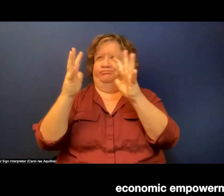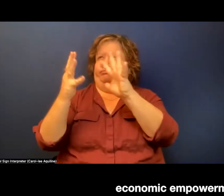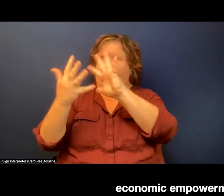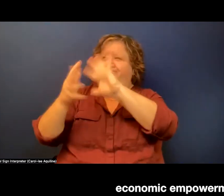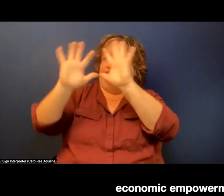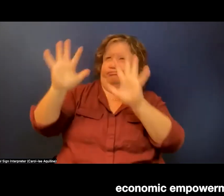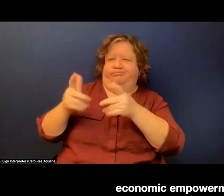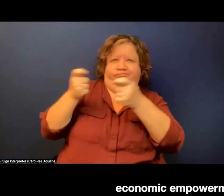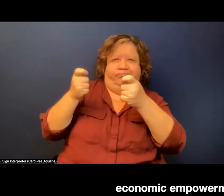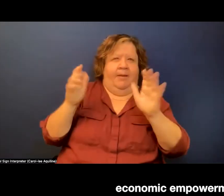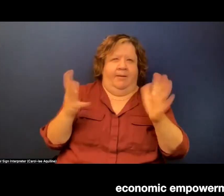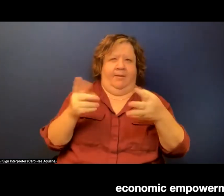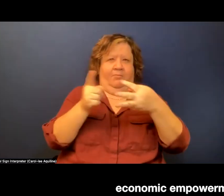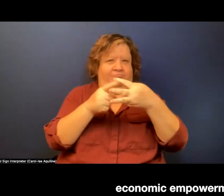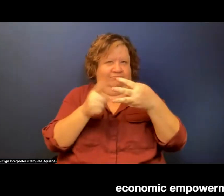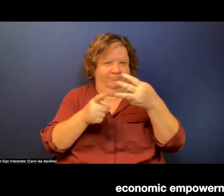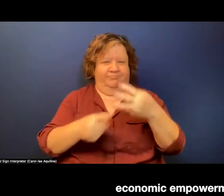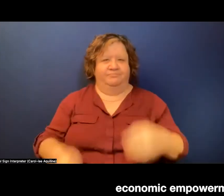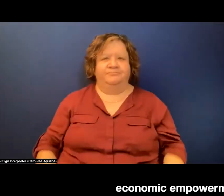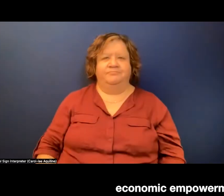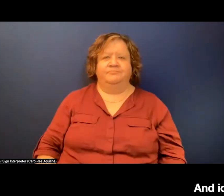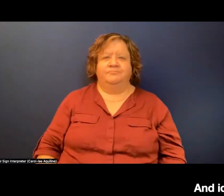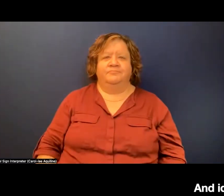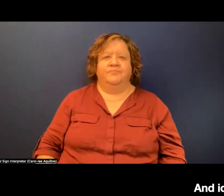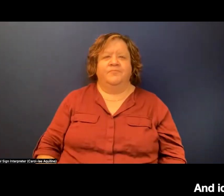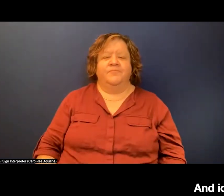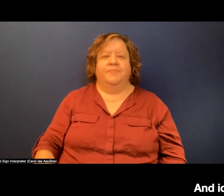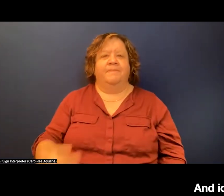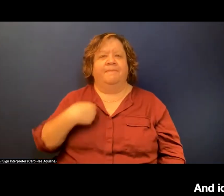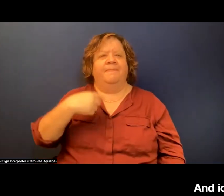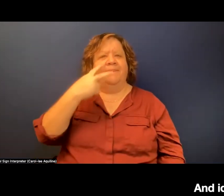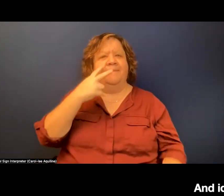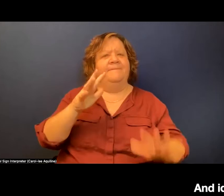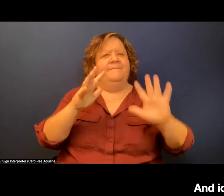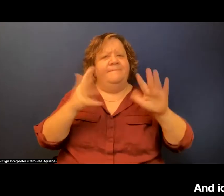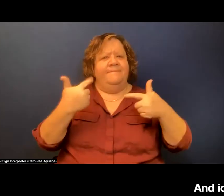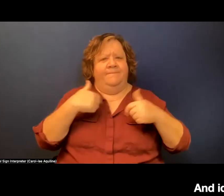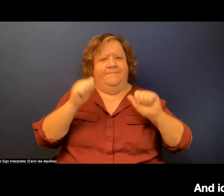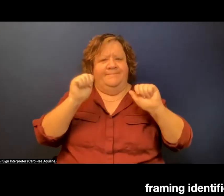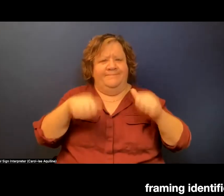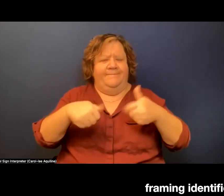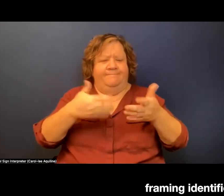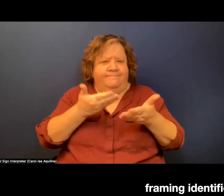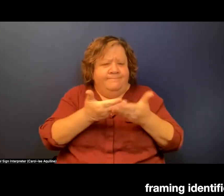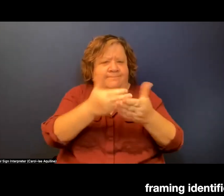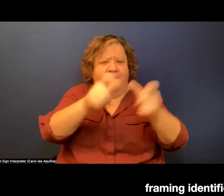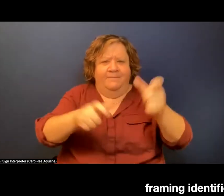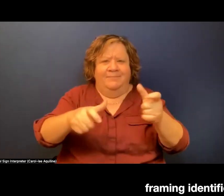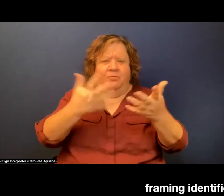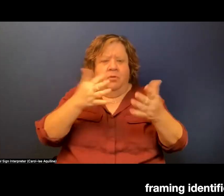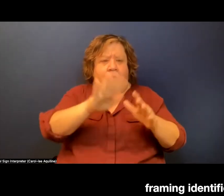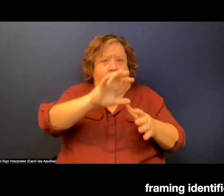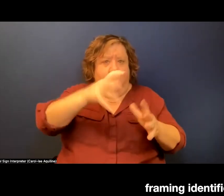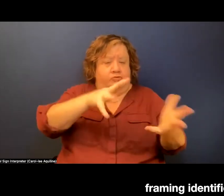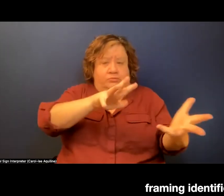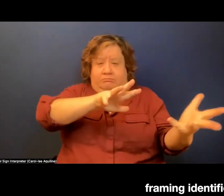empowerment, social protection and humanitarian action. And it identifies, and this is new, a new